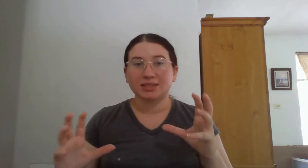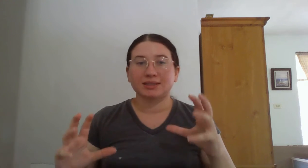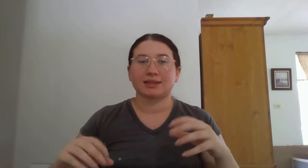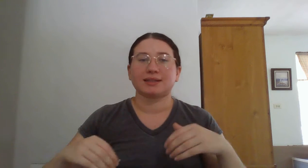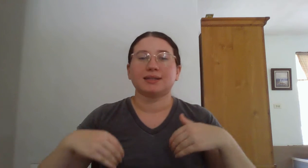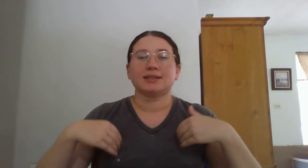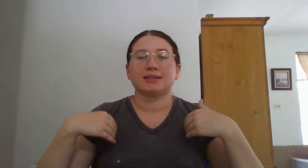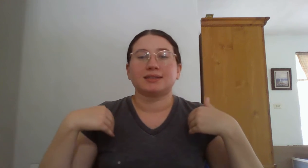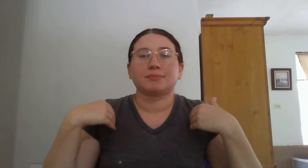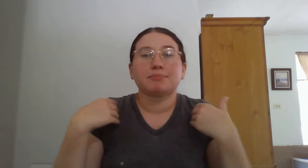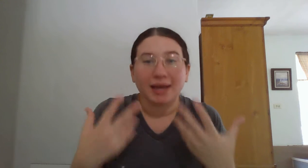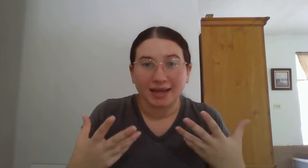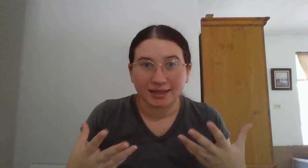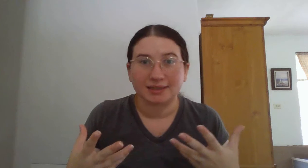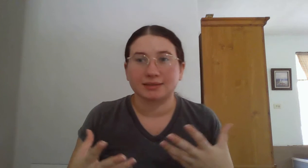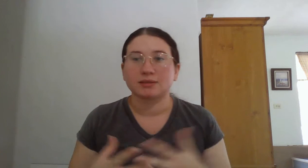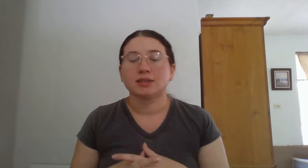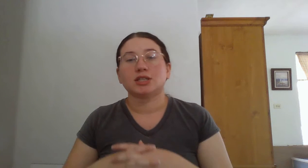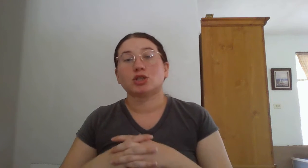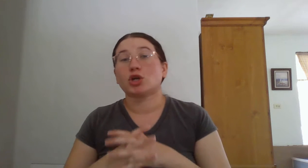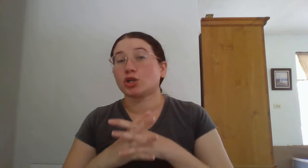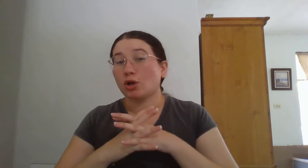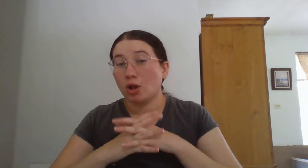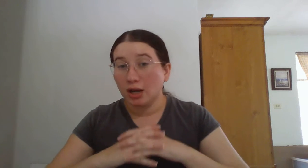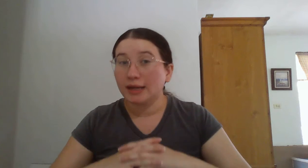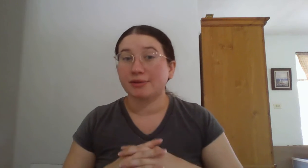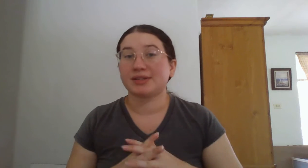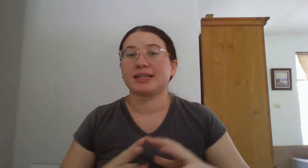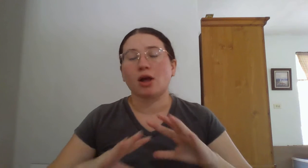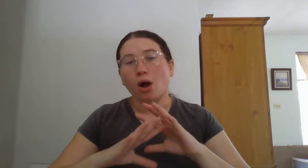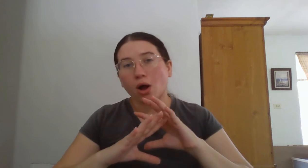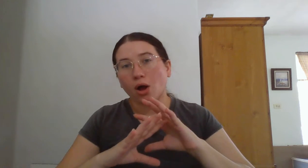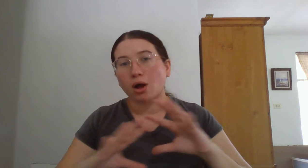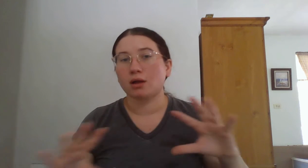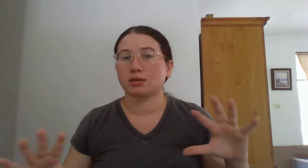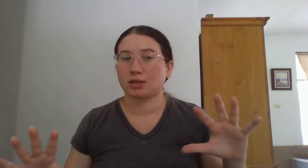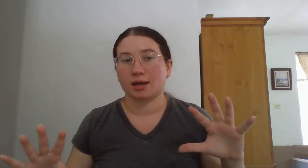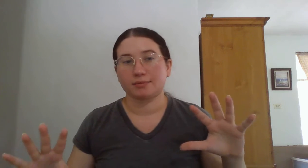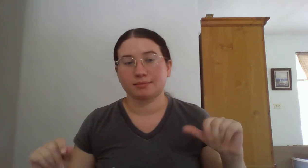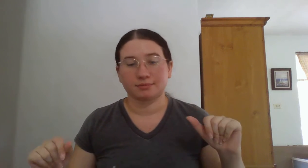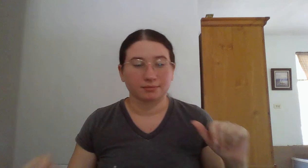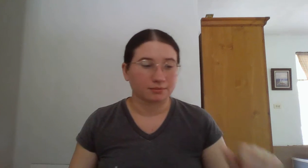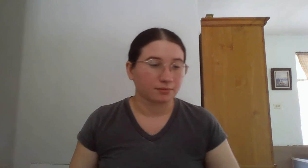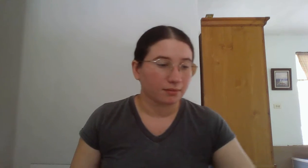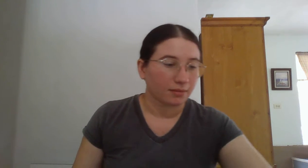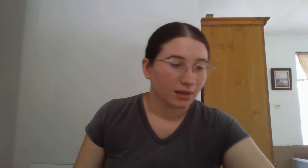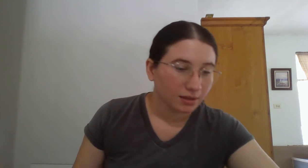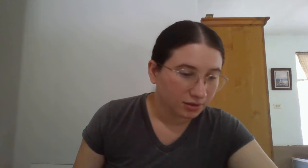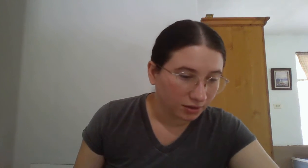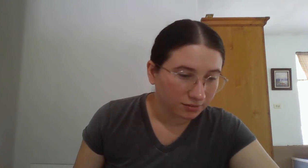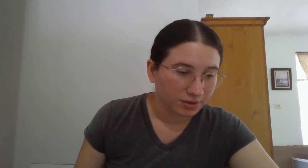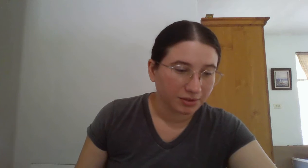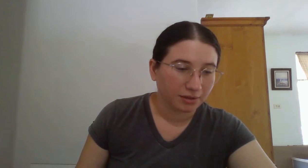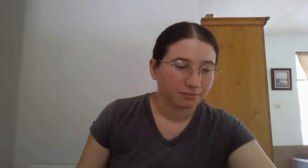meaning that this pain is hurting literally all the time. So here we go.